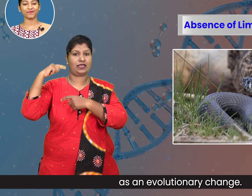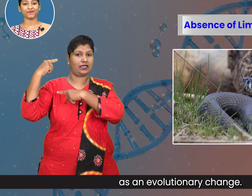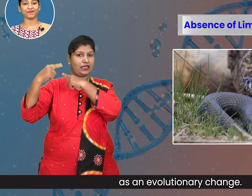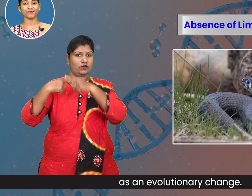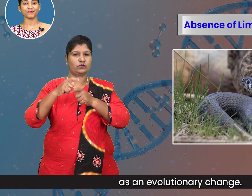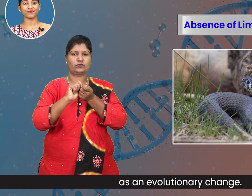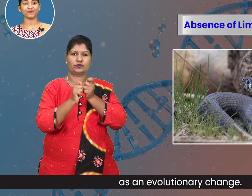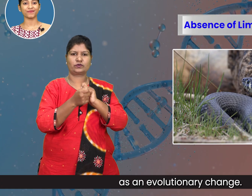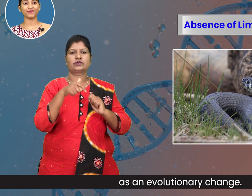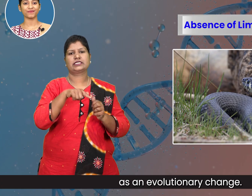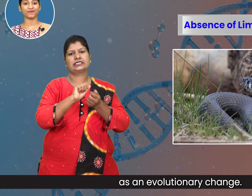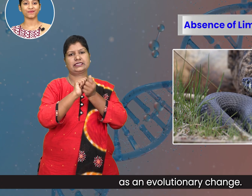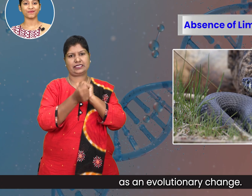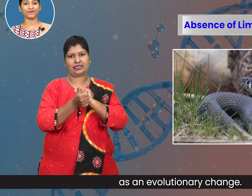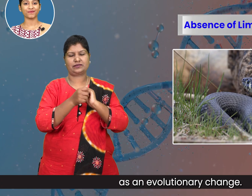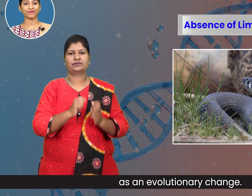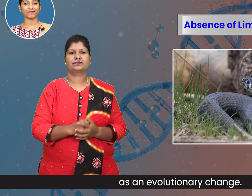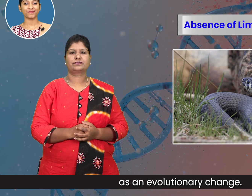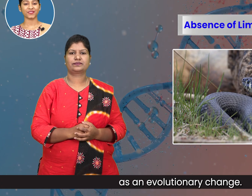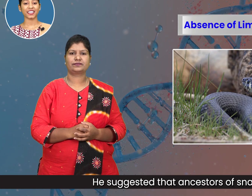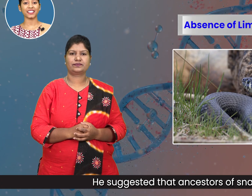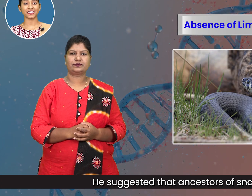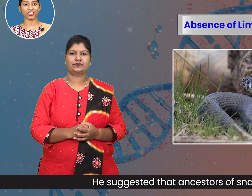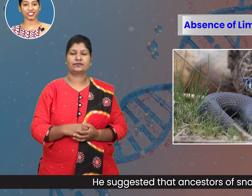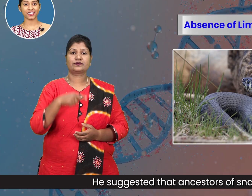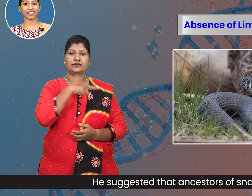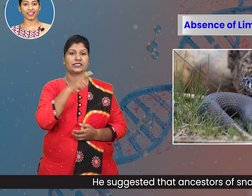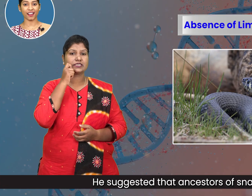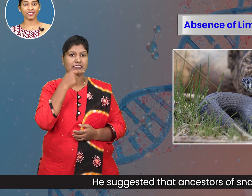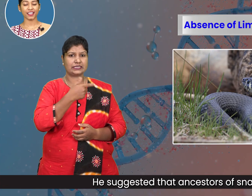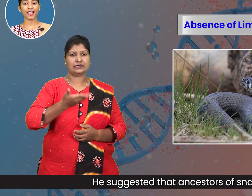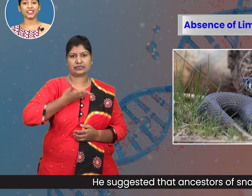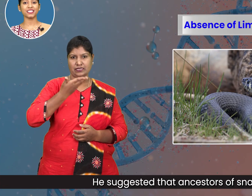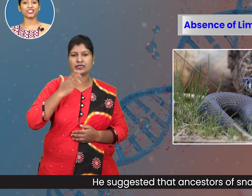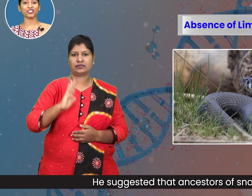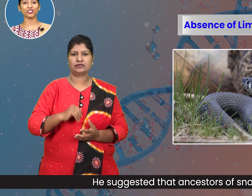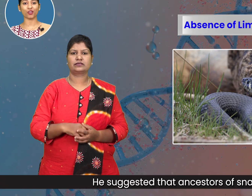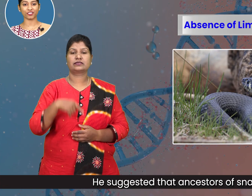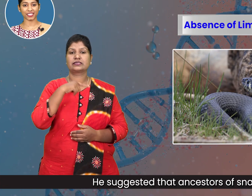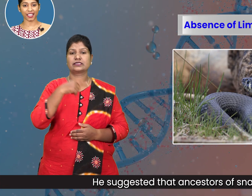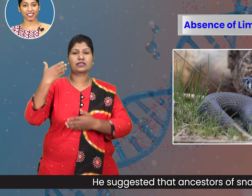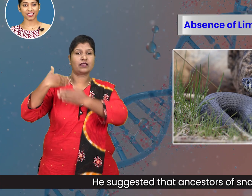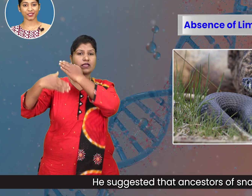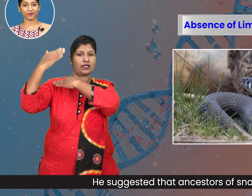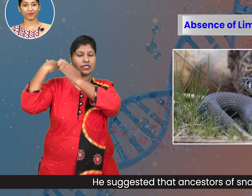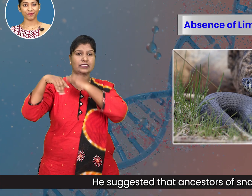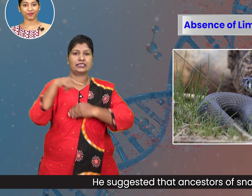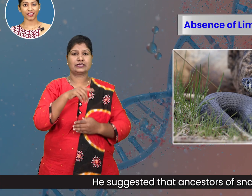He suggested that ancestors of